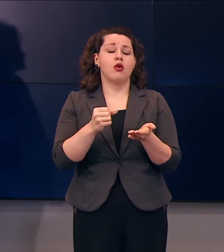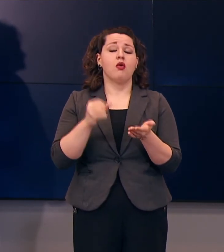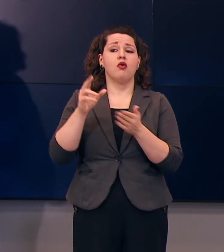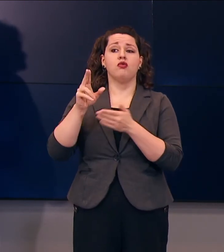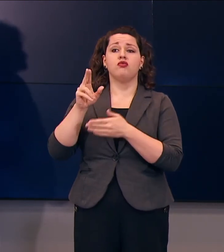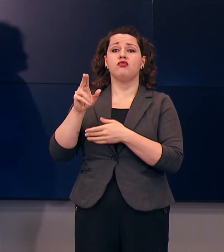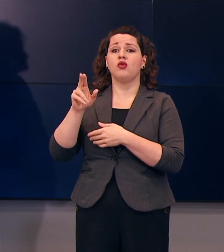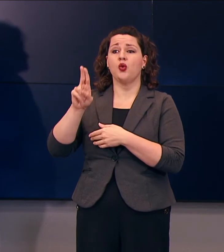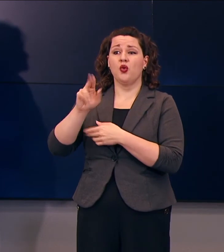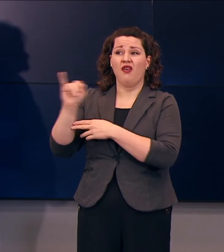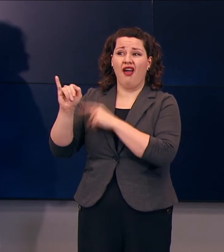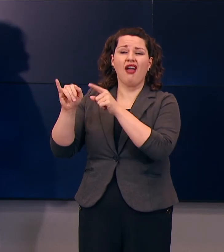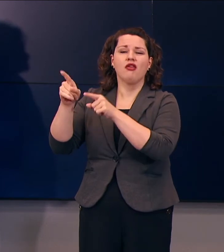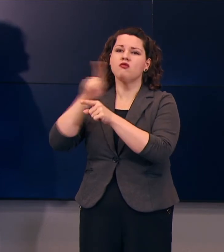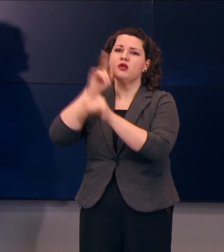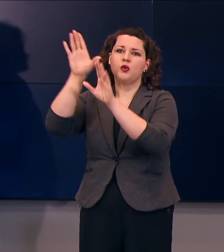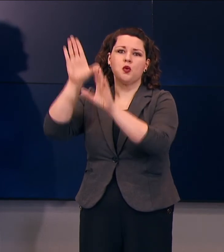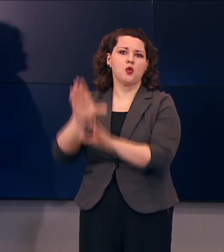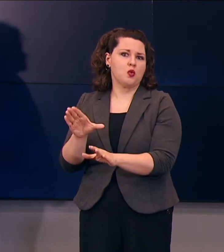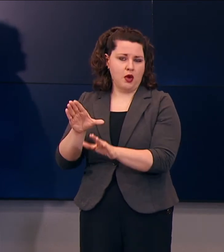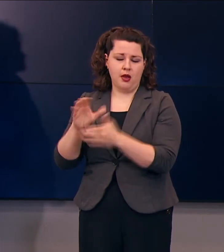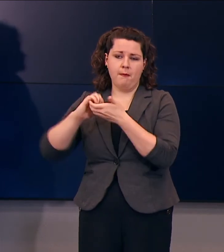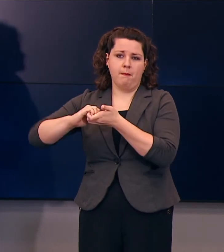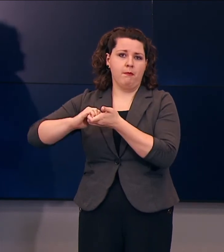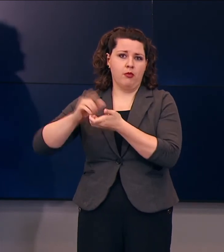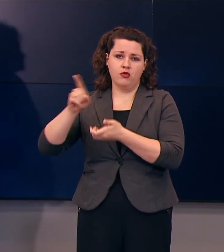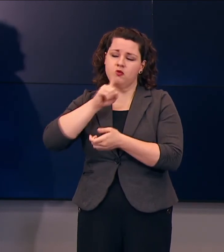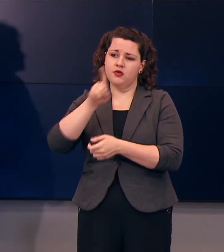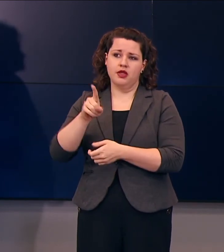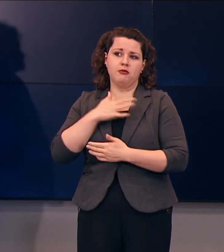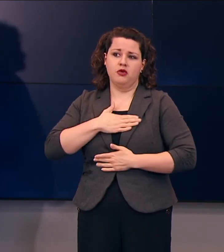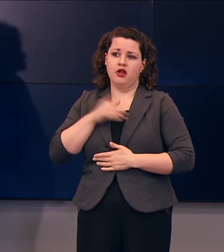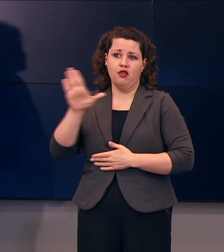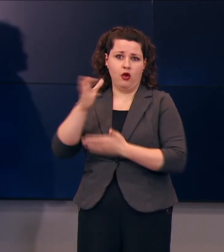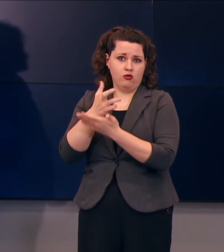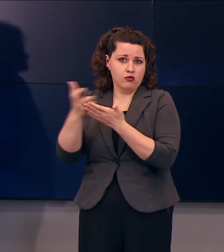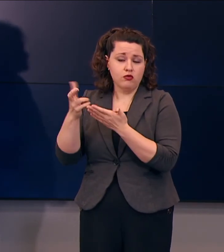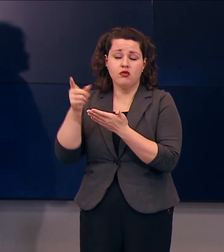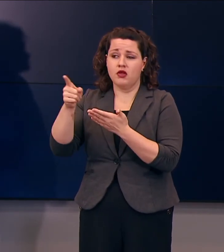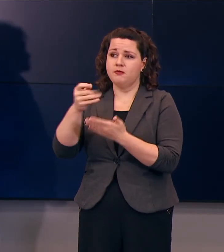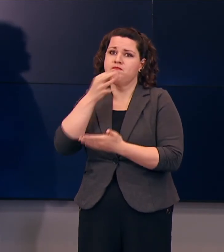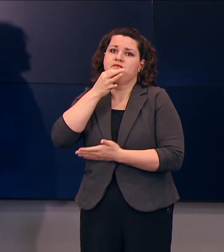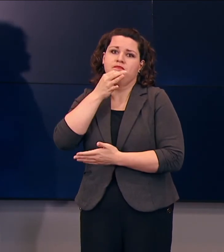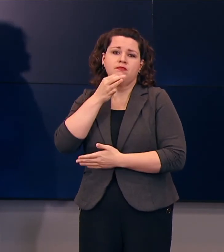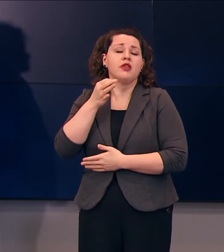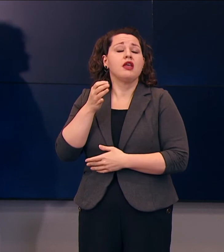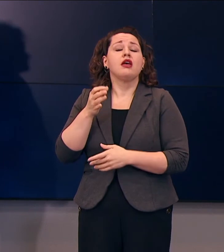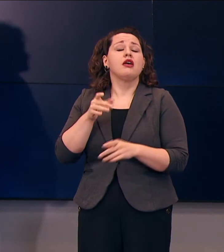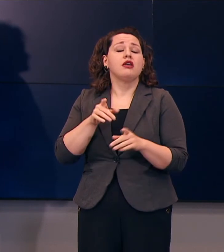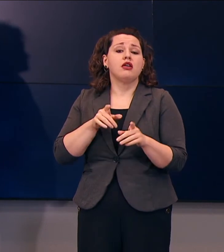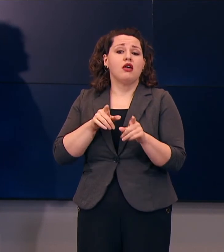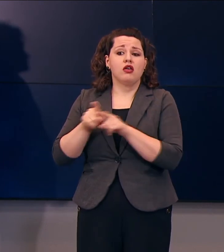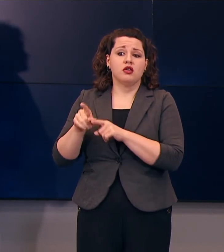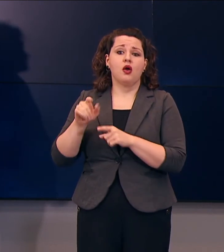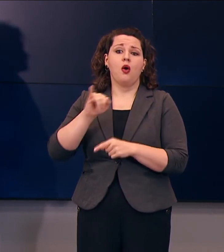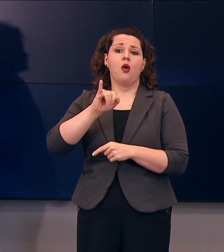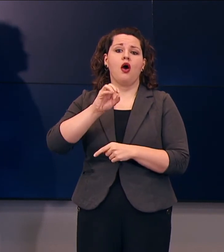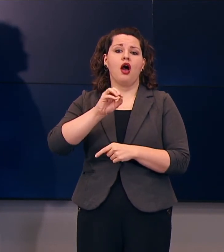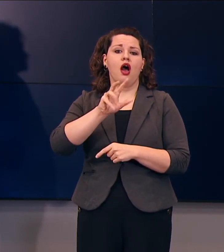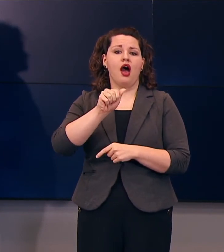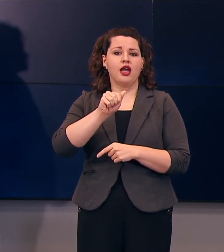great partner throughout this whole process, and we appreciate them being a resource and the expertise that they're providing, as well as Iowa State